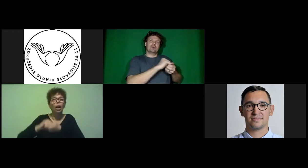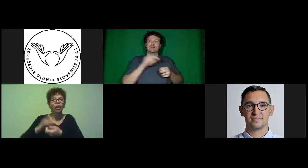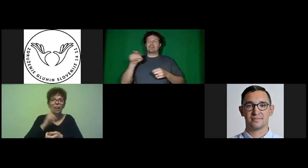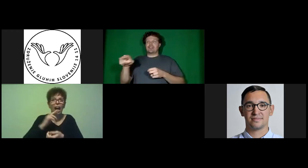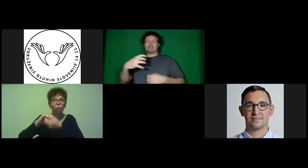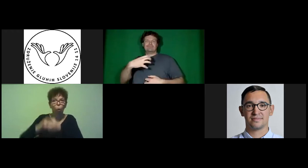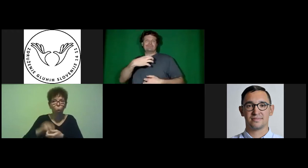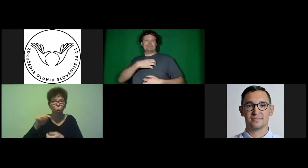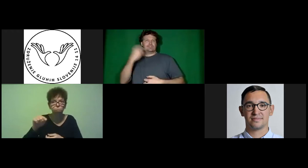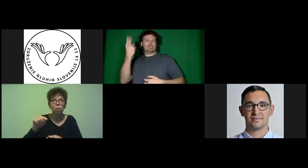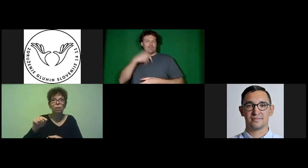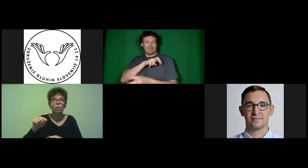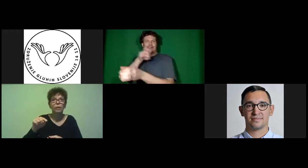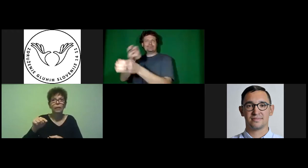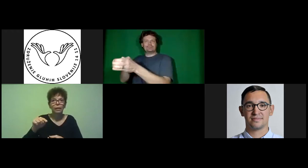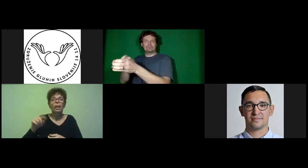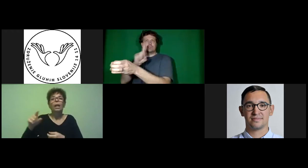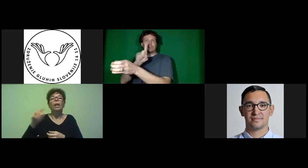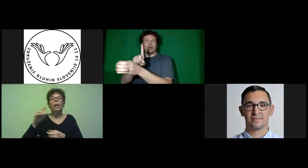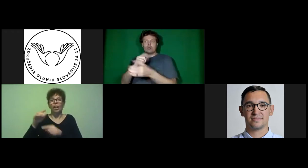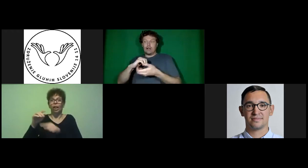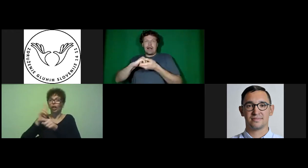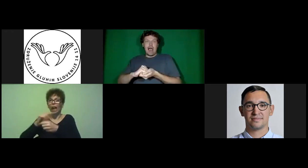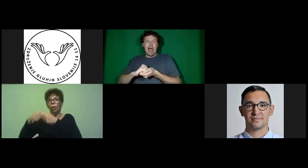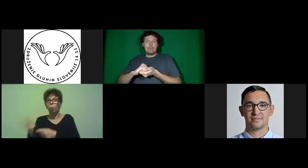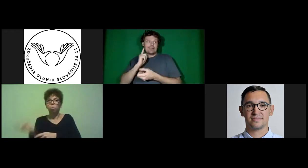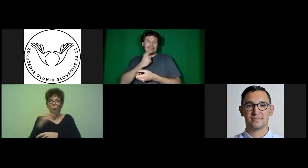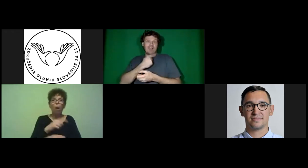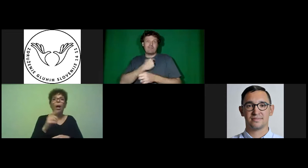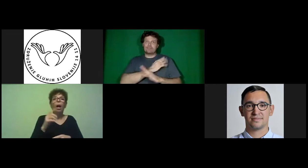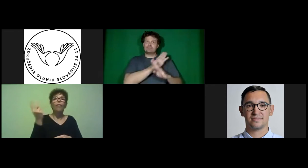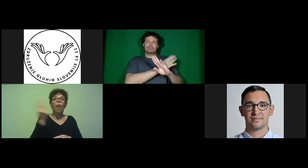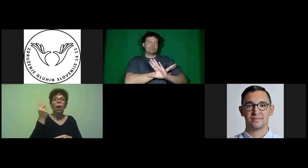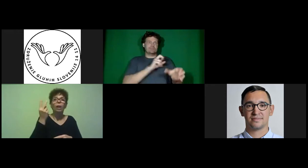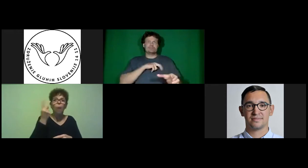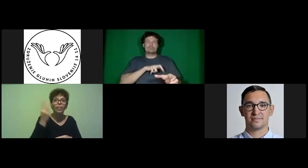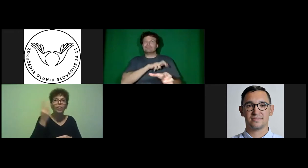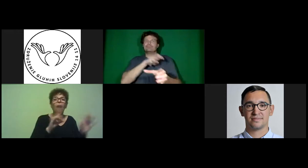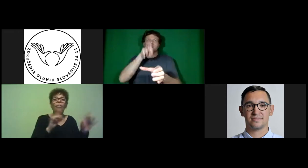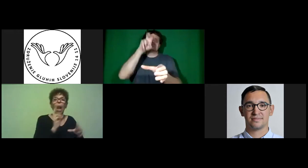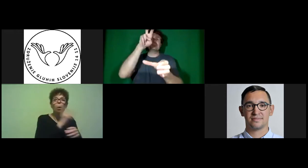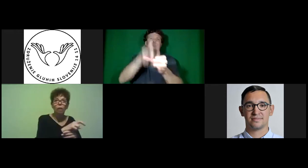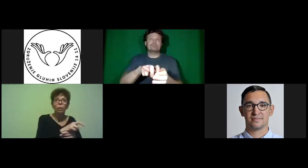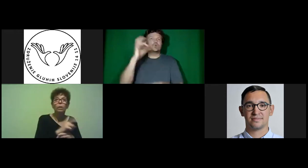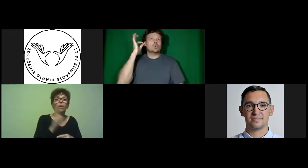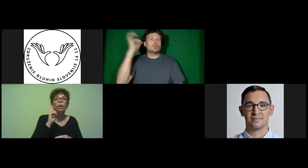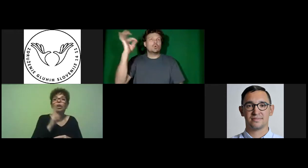And remember the deaf club I told you about, and now the Slovenian deaf youth, the Slovenian youth team.